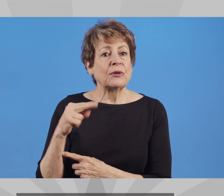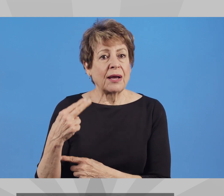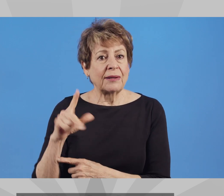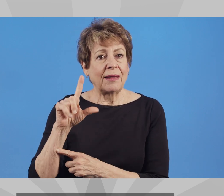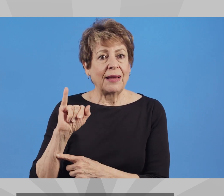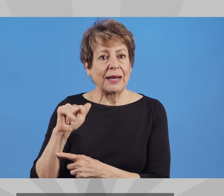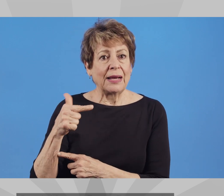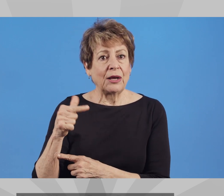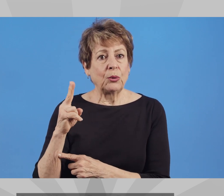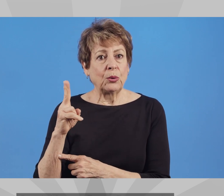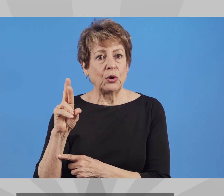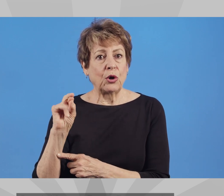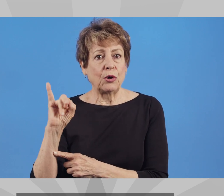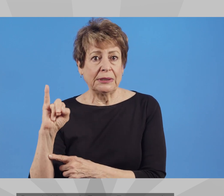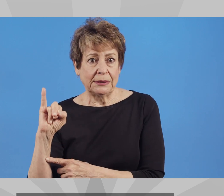Sarah Liguori.